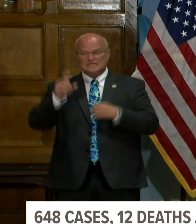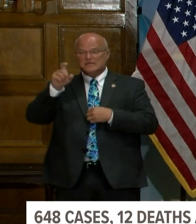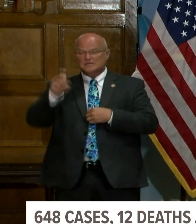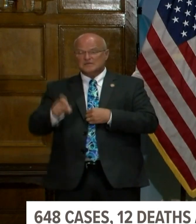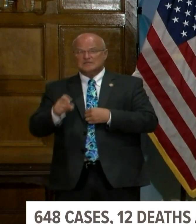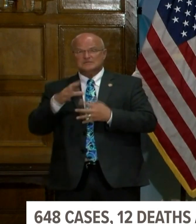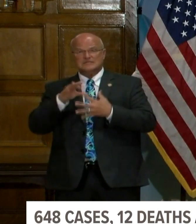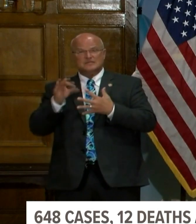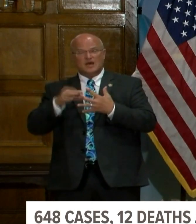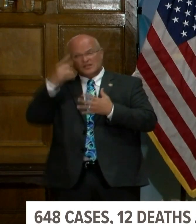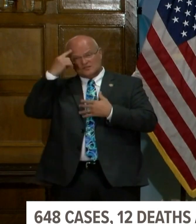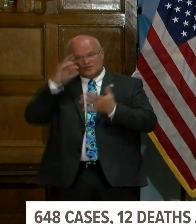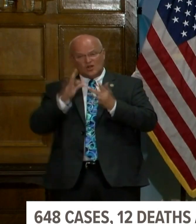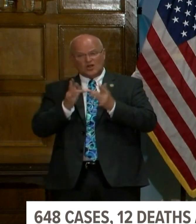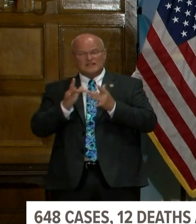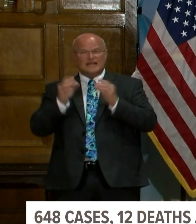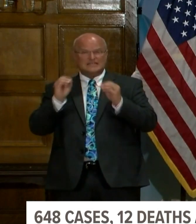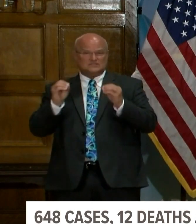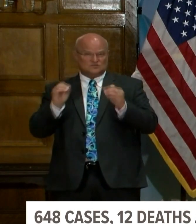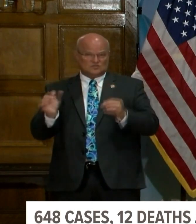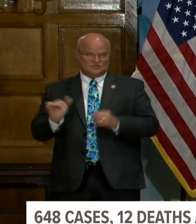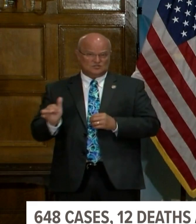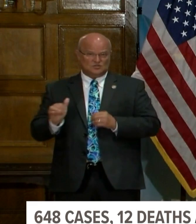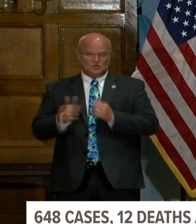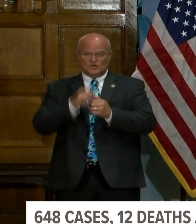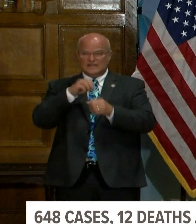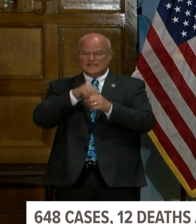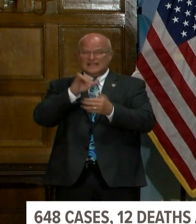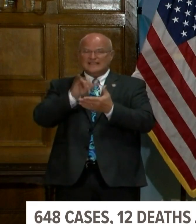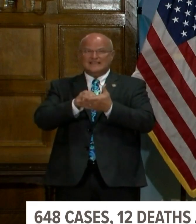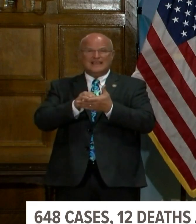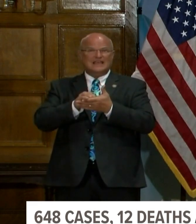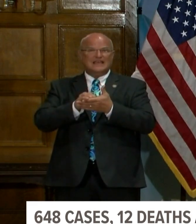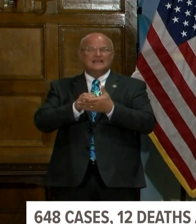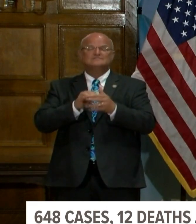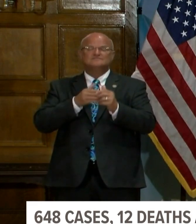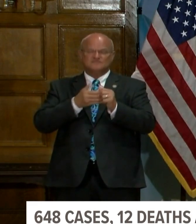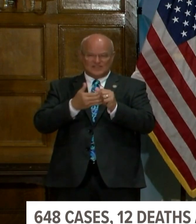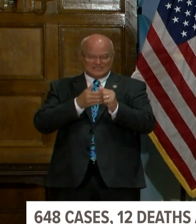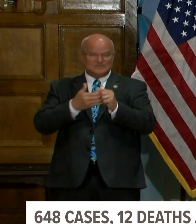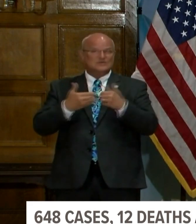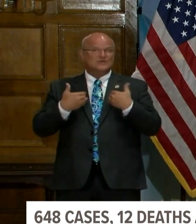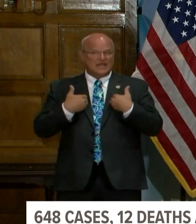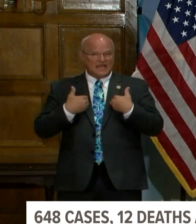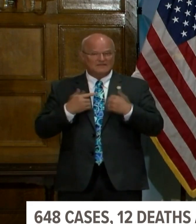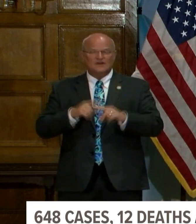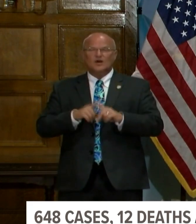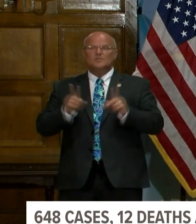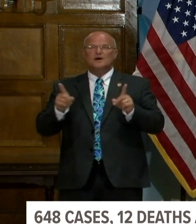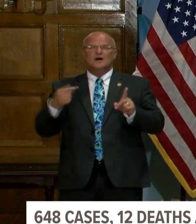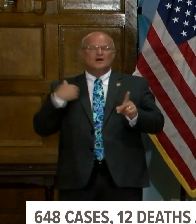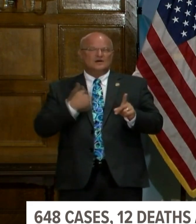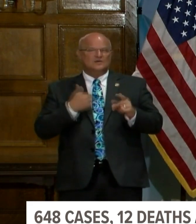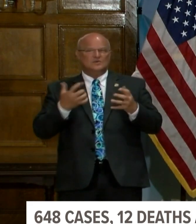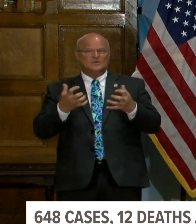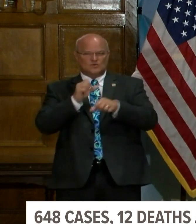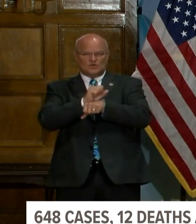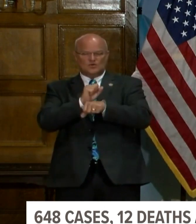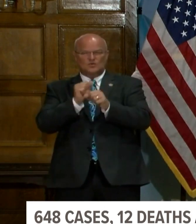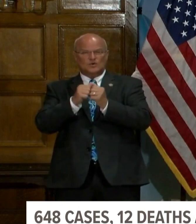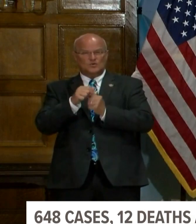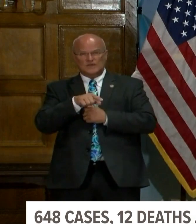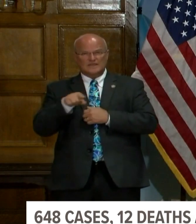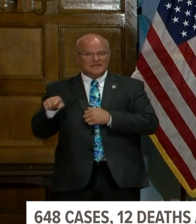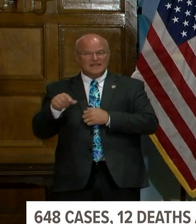to be some options for online instructions. Within that, there is flexibility, but we want to work with